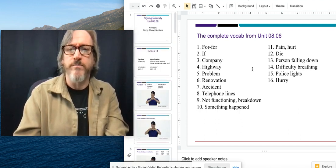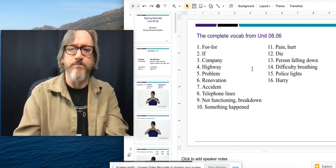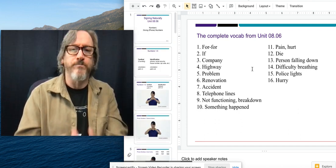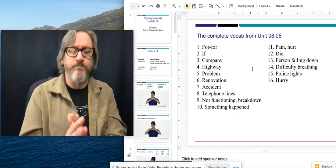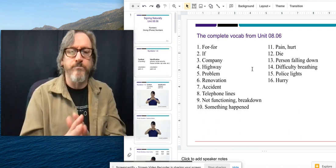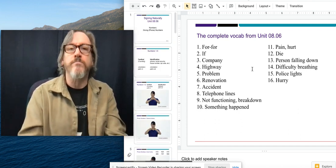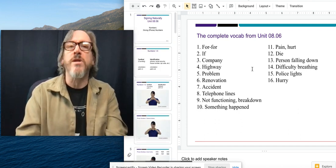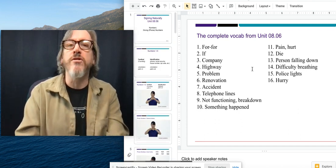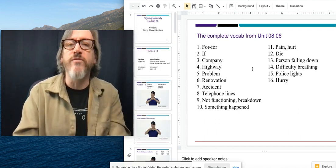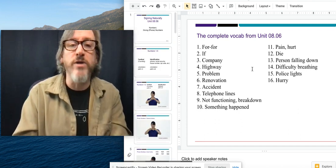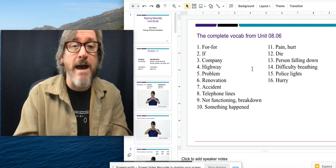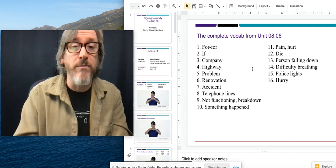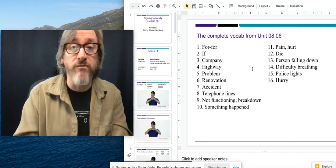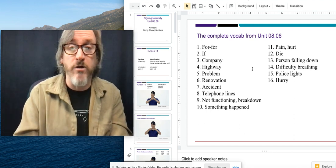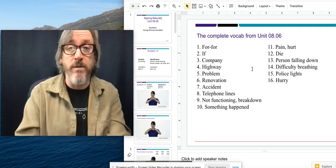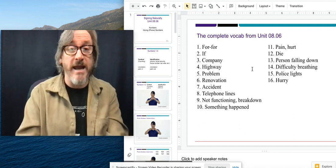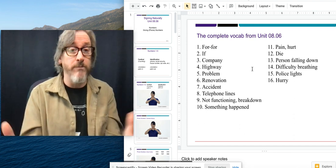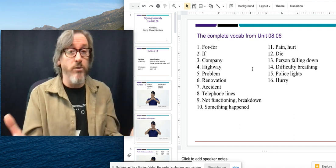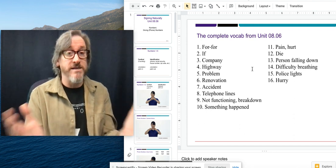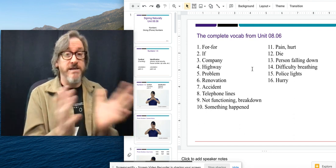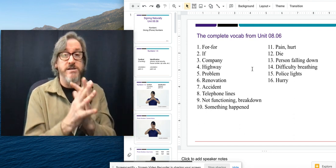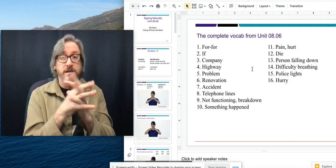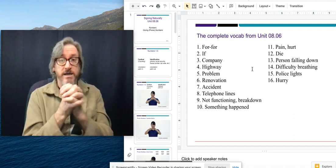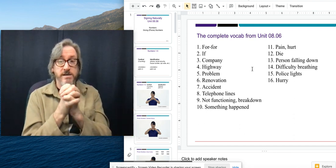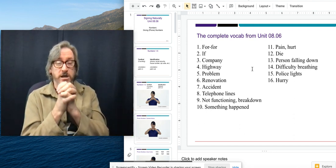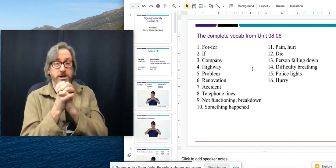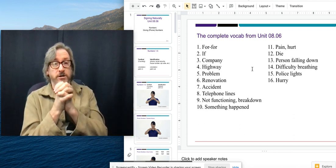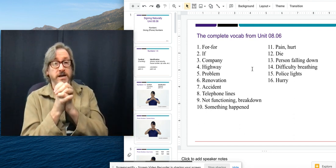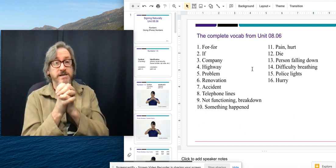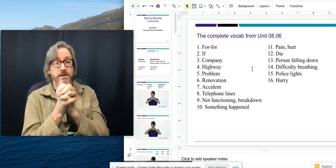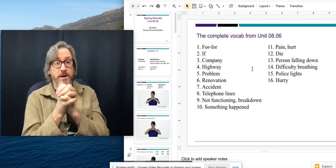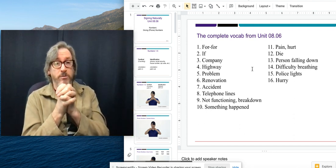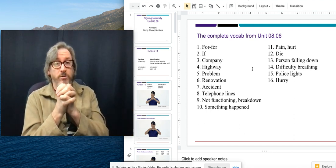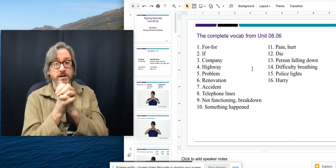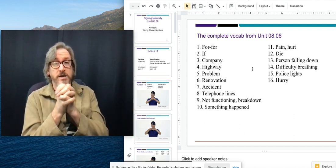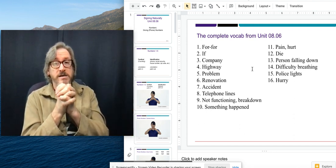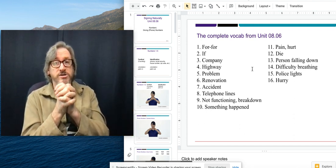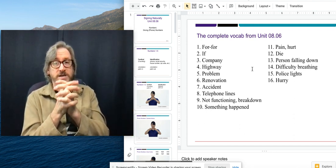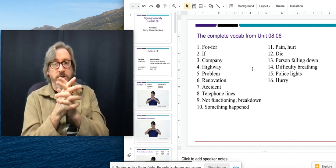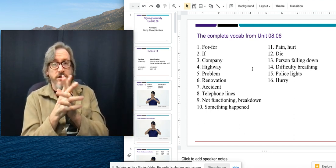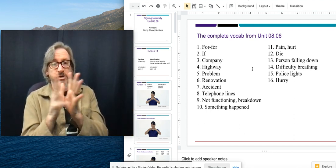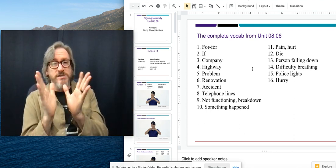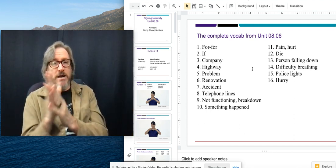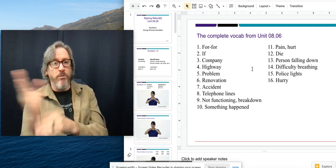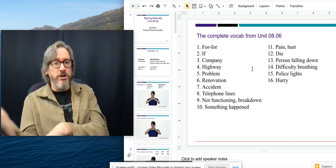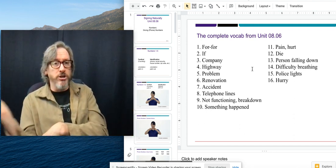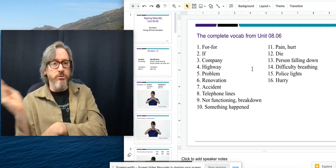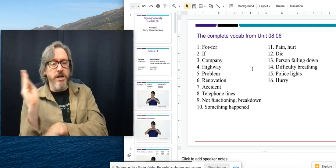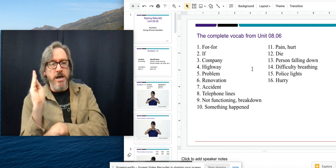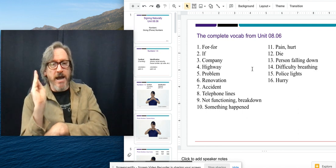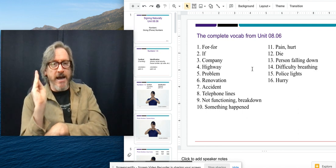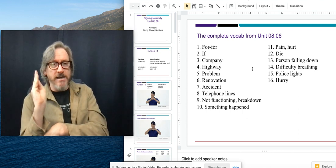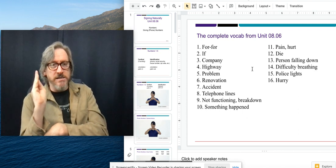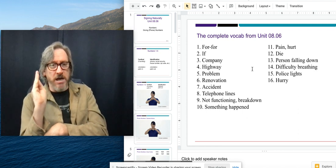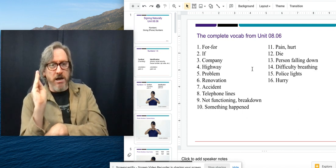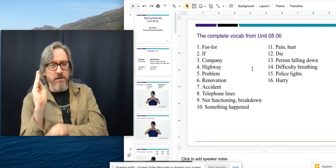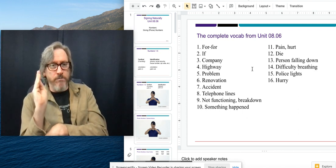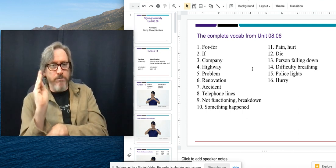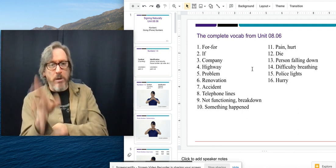front. The vocab from 8.6 is on here and is in the PowerPoint. So take a look at those, and I will include